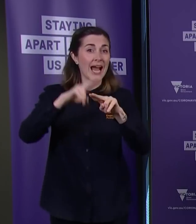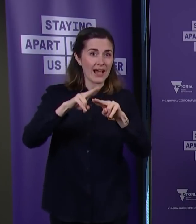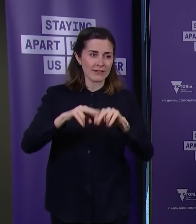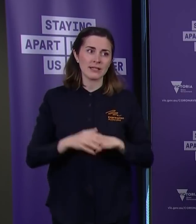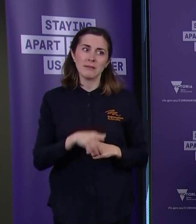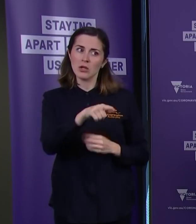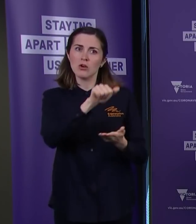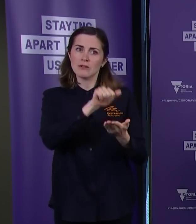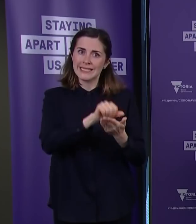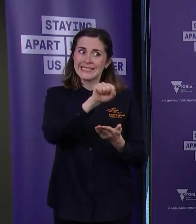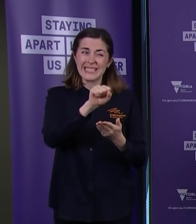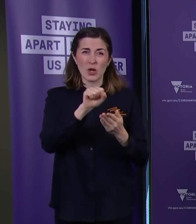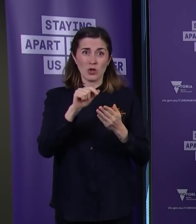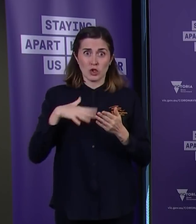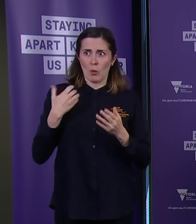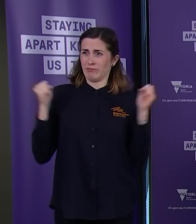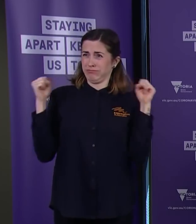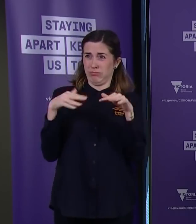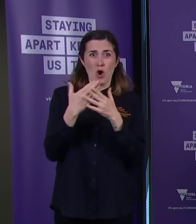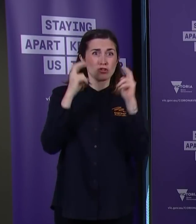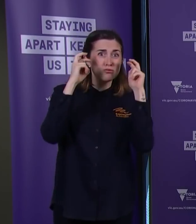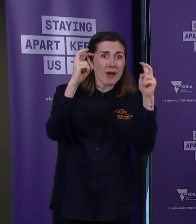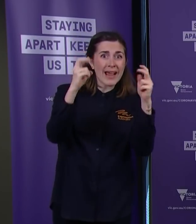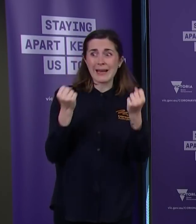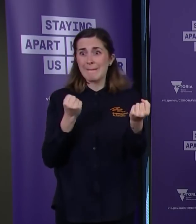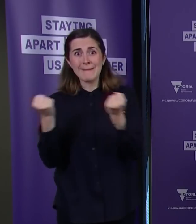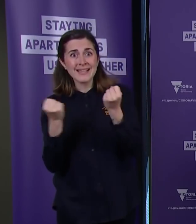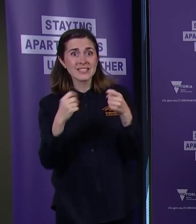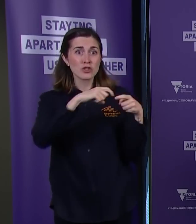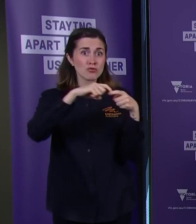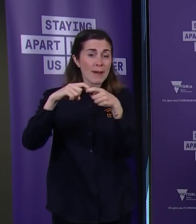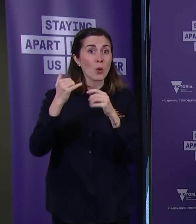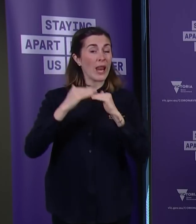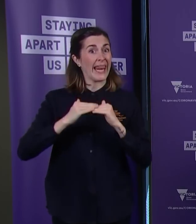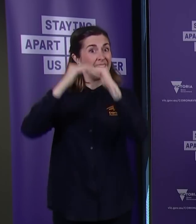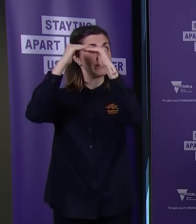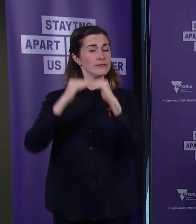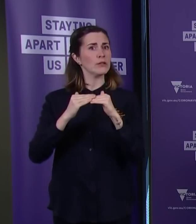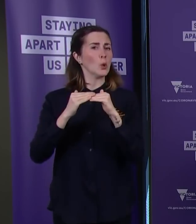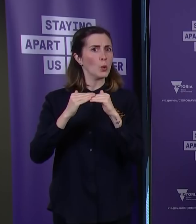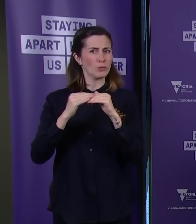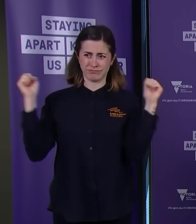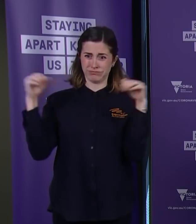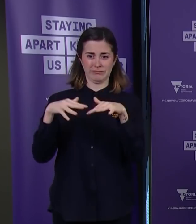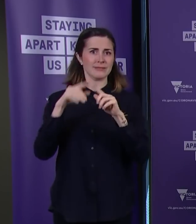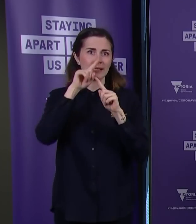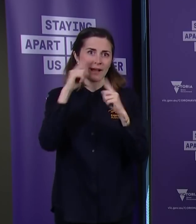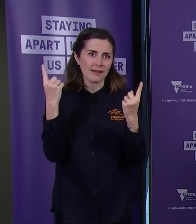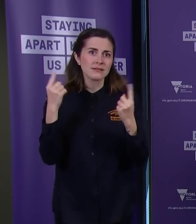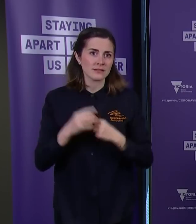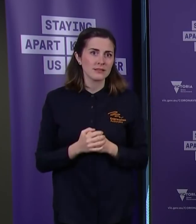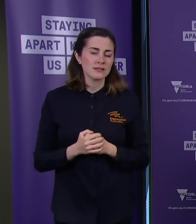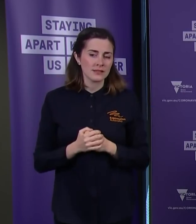points, public transport, lifts, that need to be worked through. But I think, again, if the numbers remain